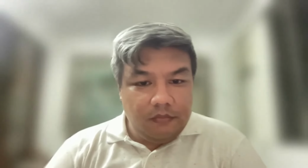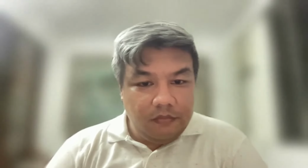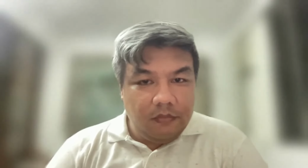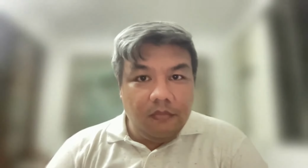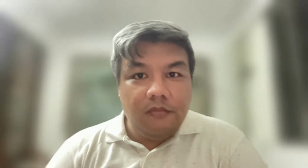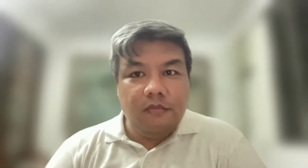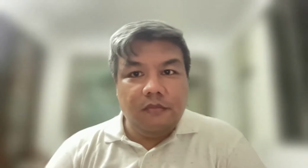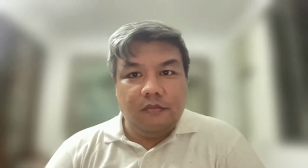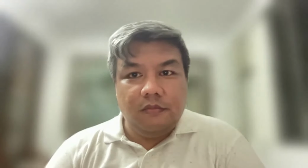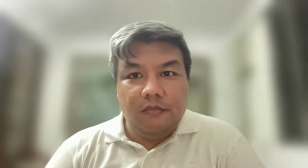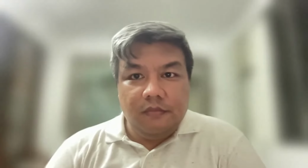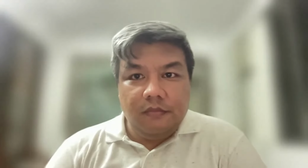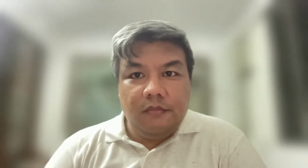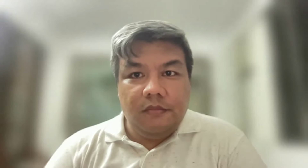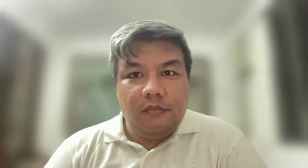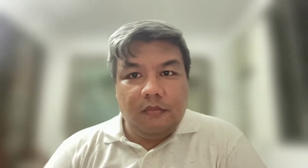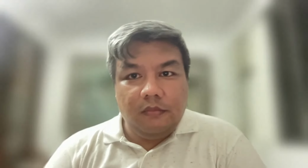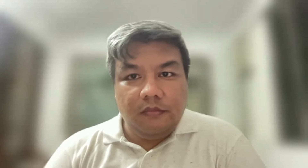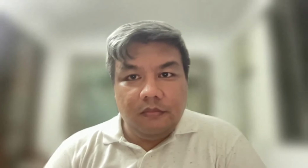continue with Erin.